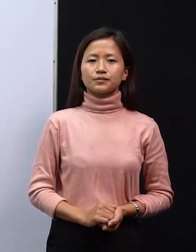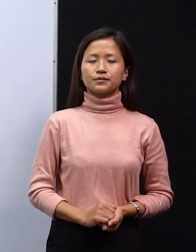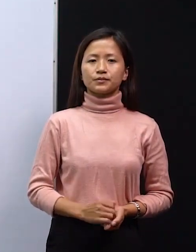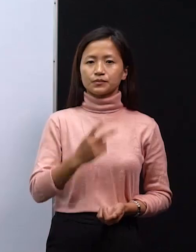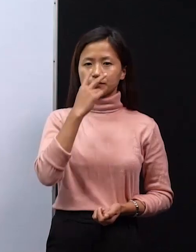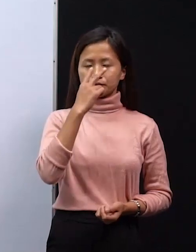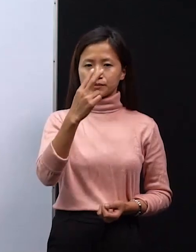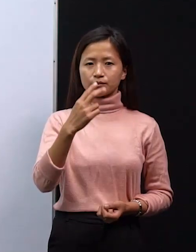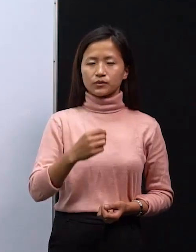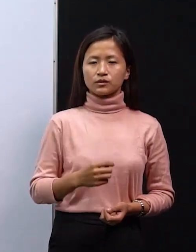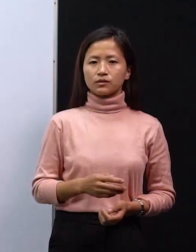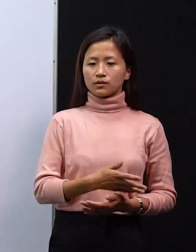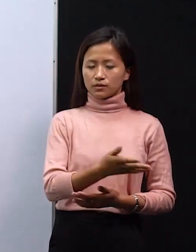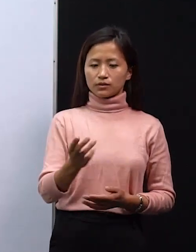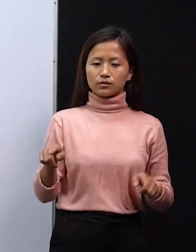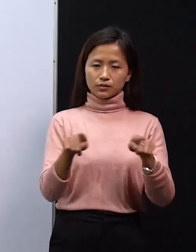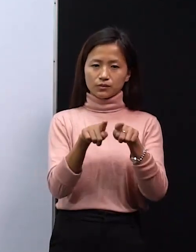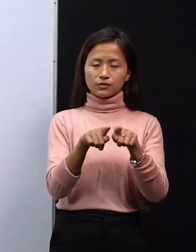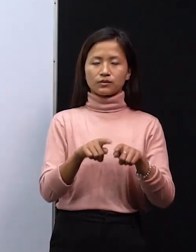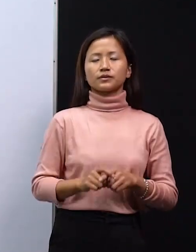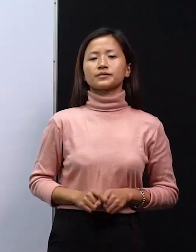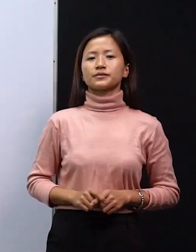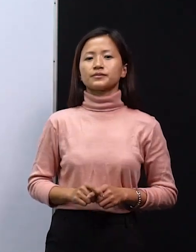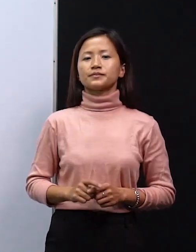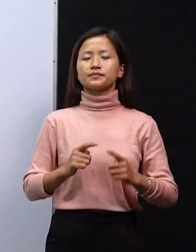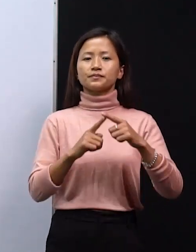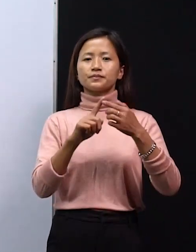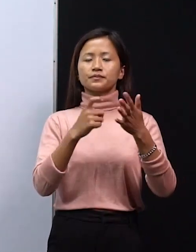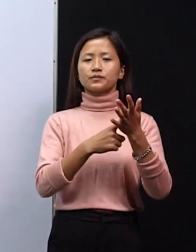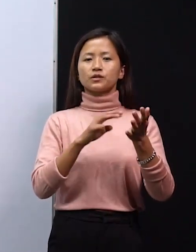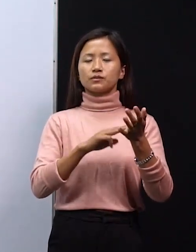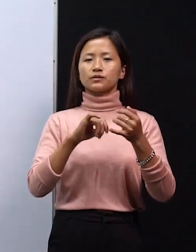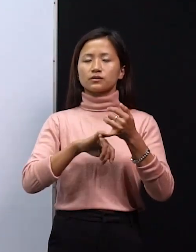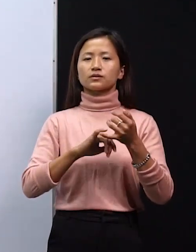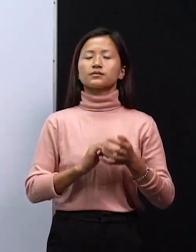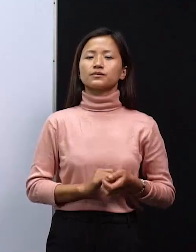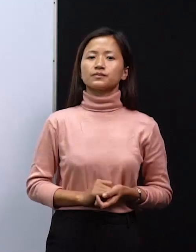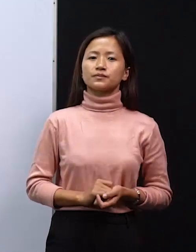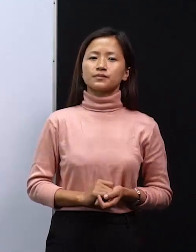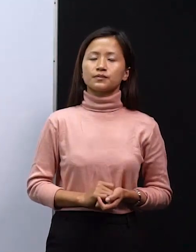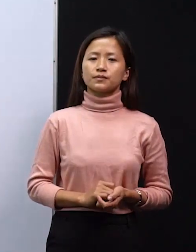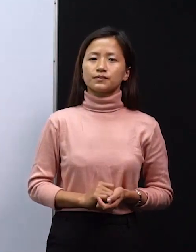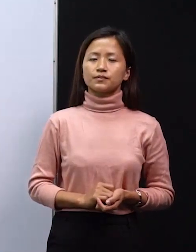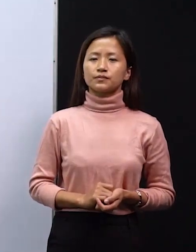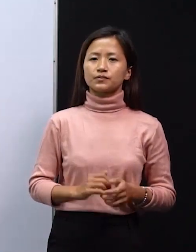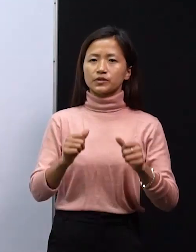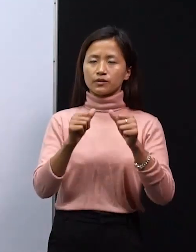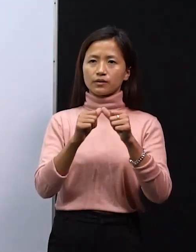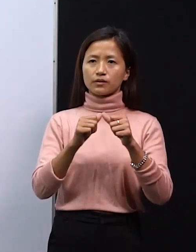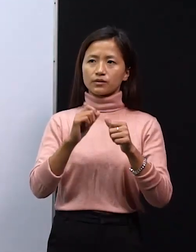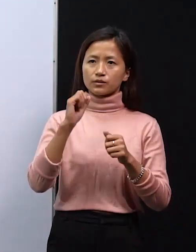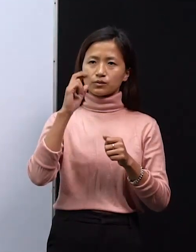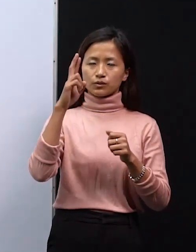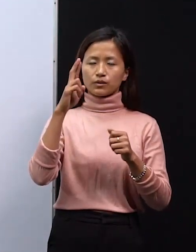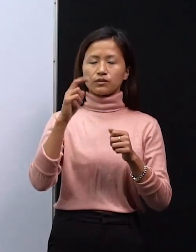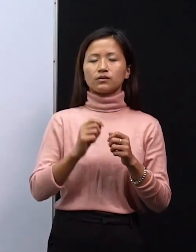we see that there are two like terms here. So we will simplify this first. All right. A square, b